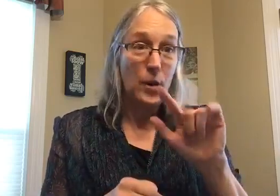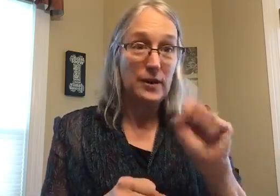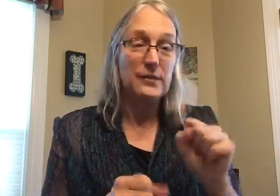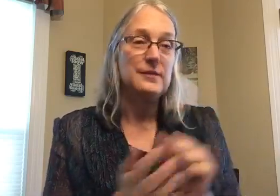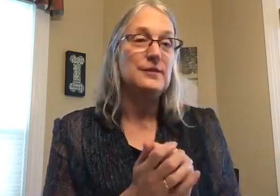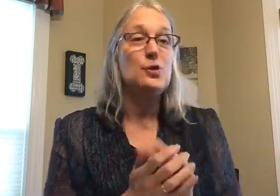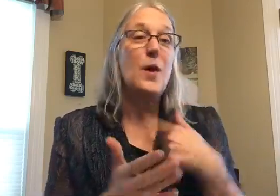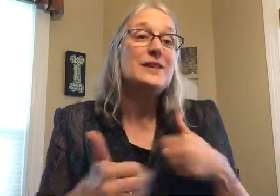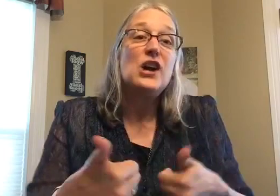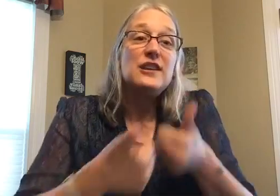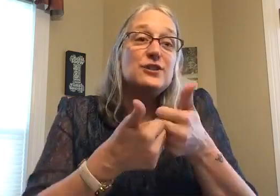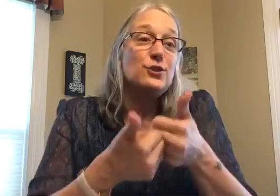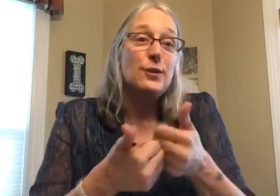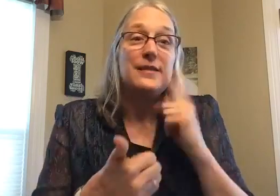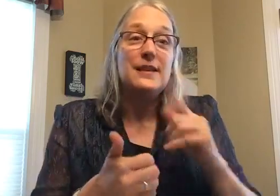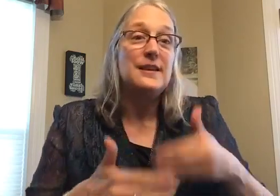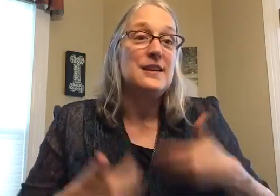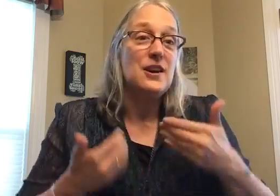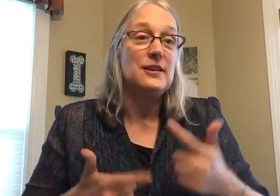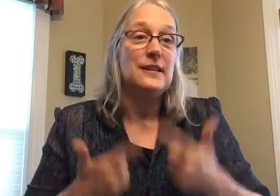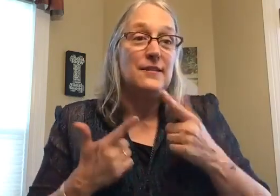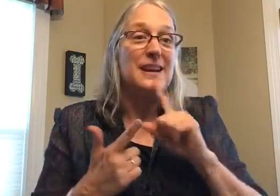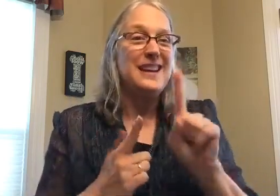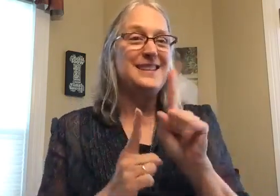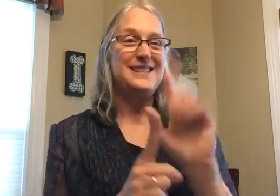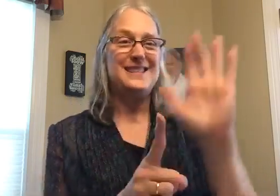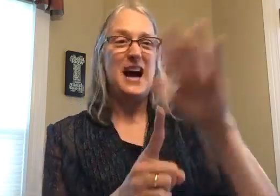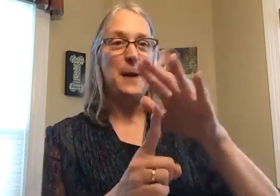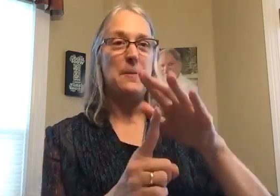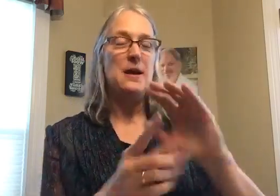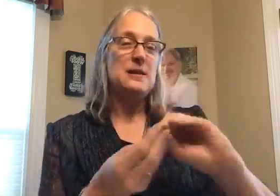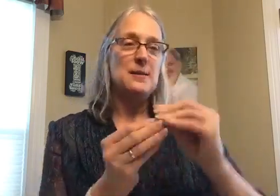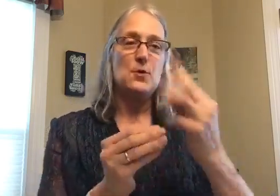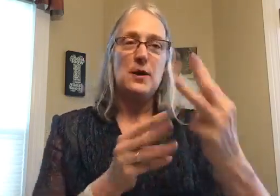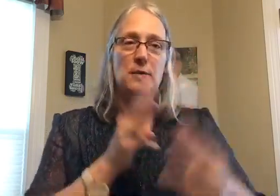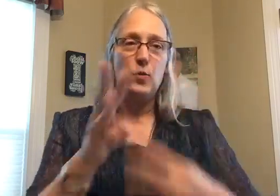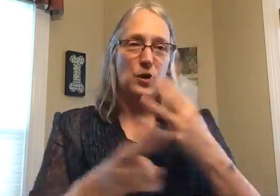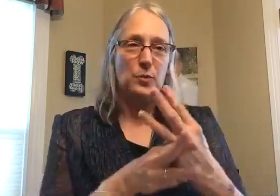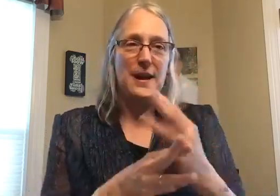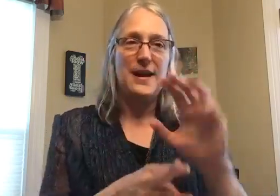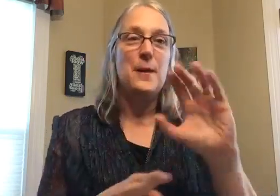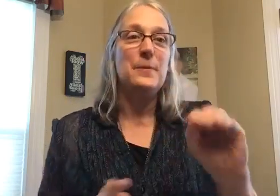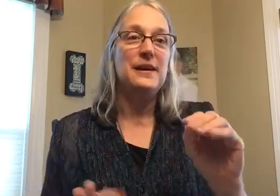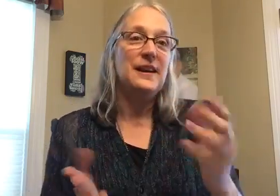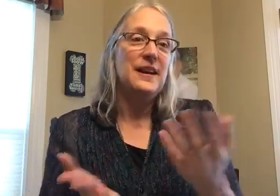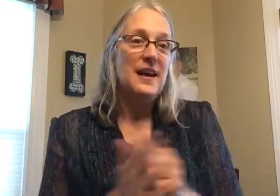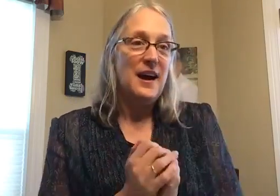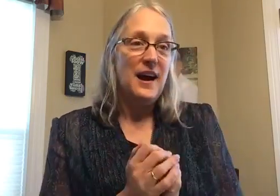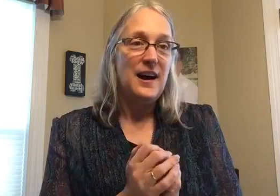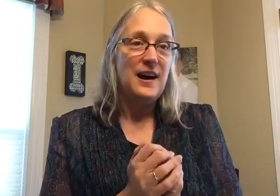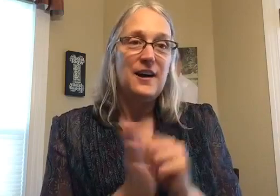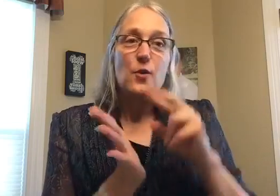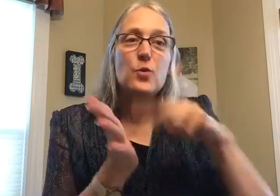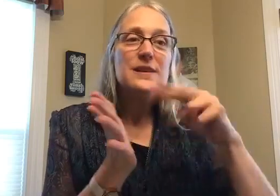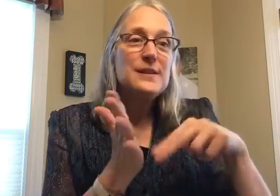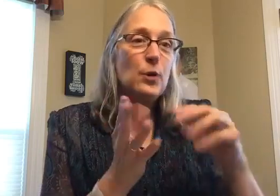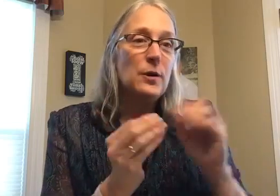oils. So I challenge you. I think that Young Living is the top #1 worldwide company. Read some more about